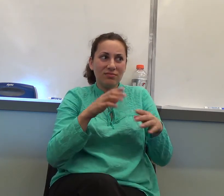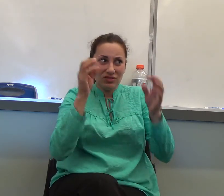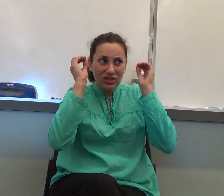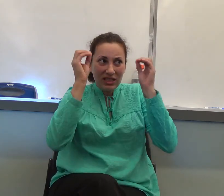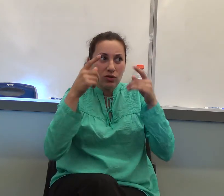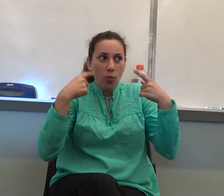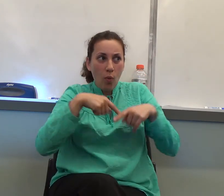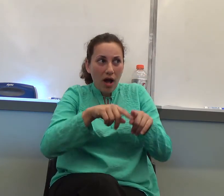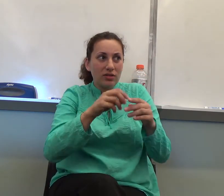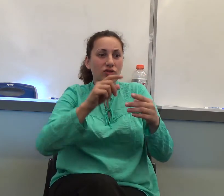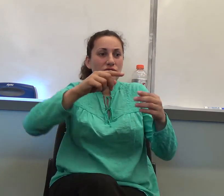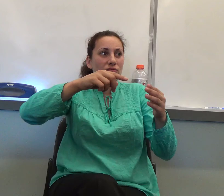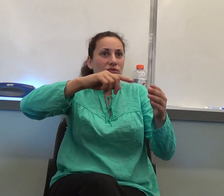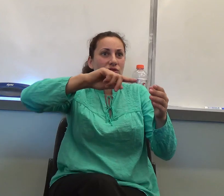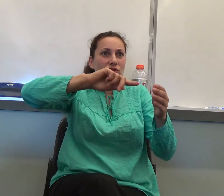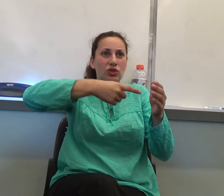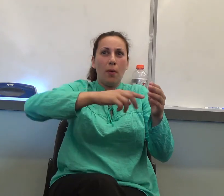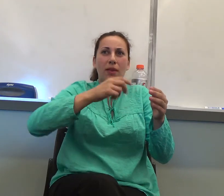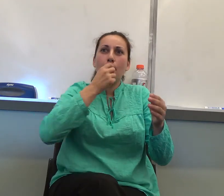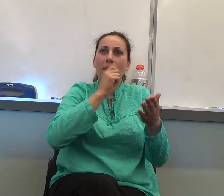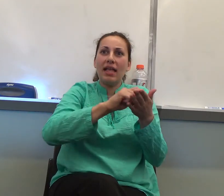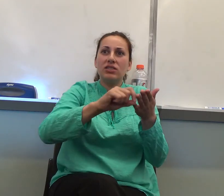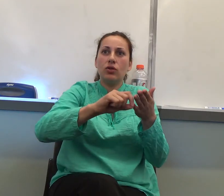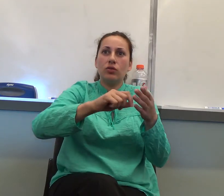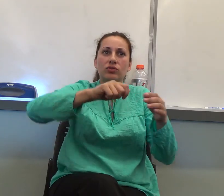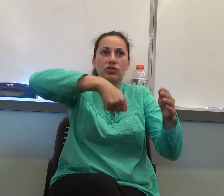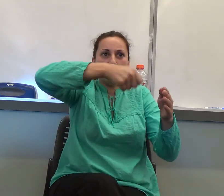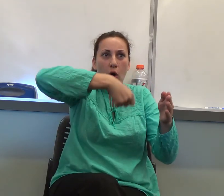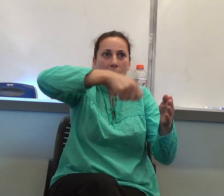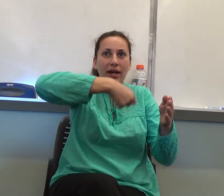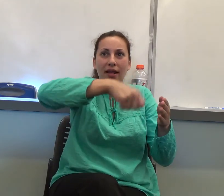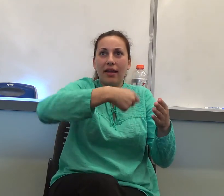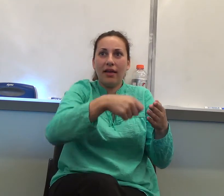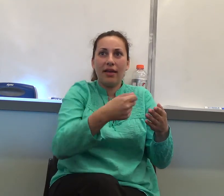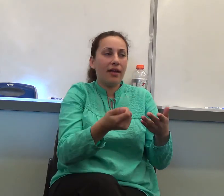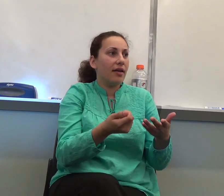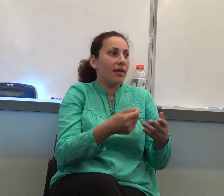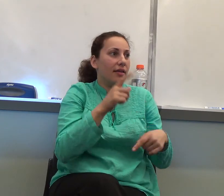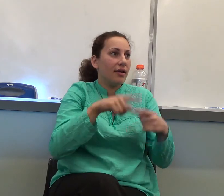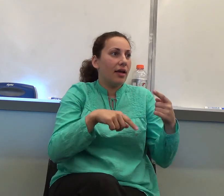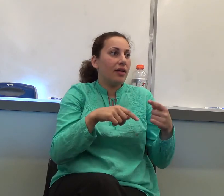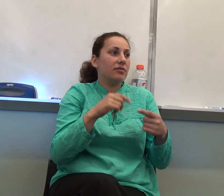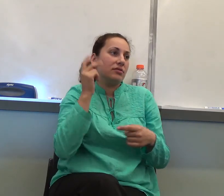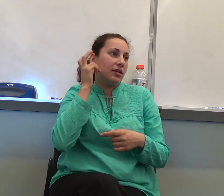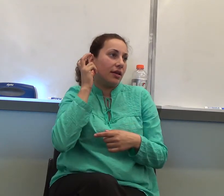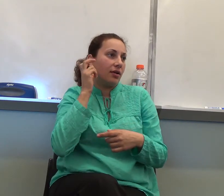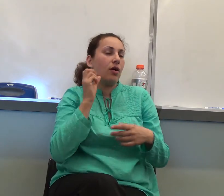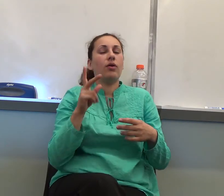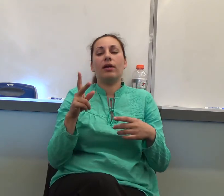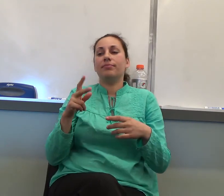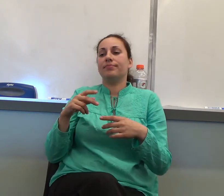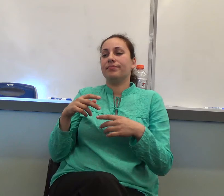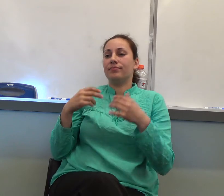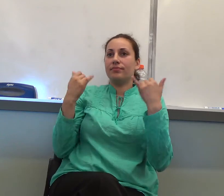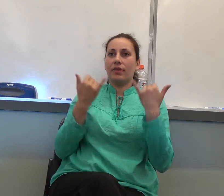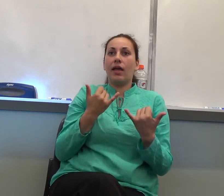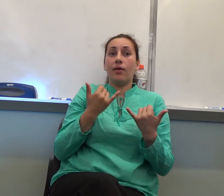pencil sharpeners. What, sorry? It's okay. All right. Now, remember the problem